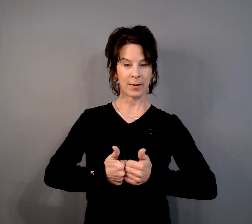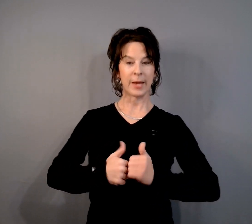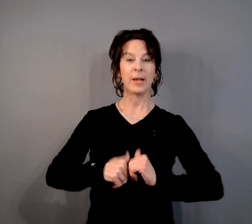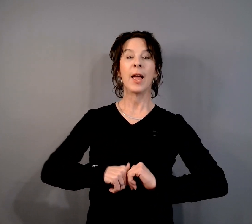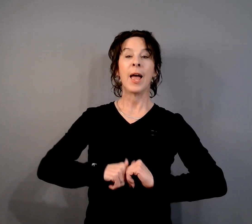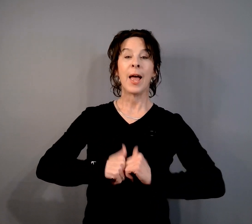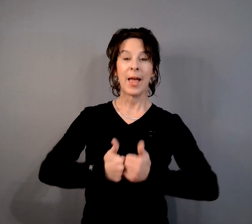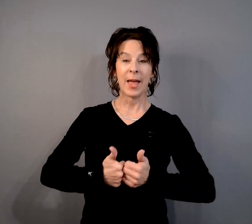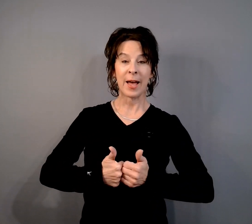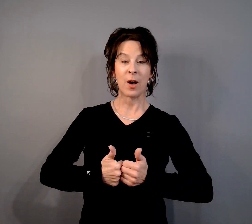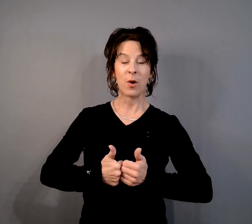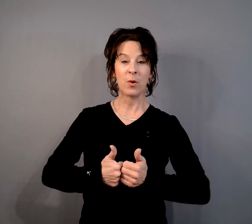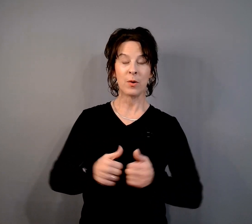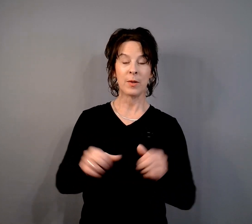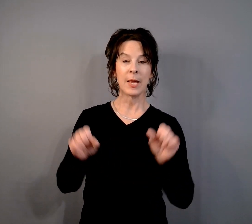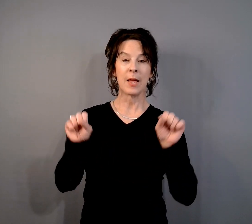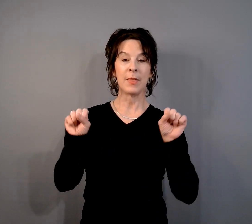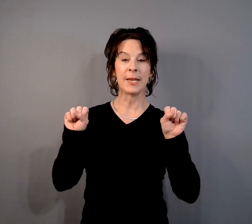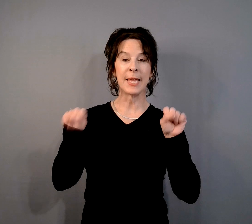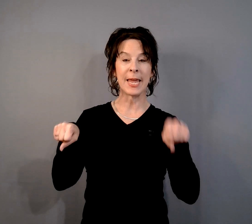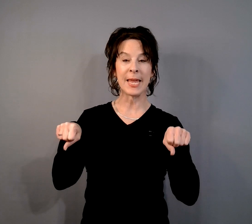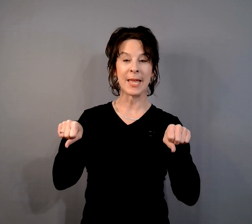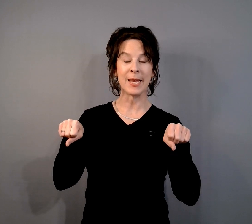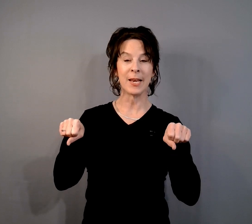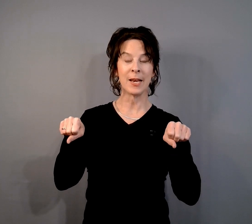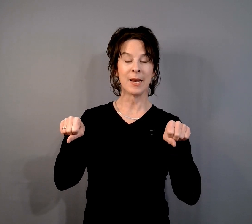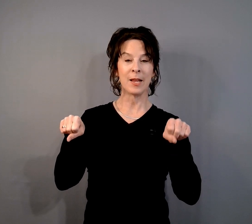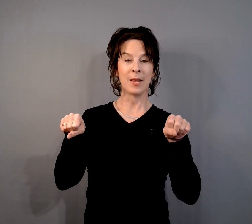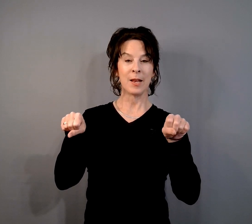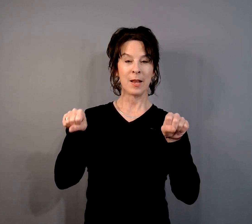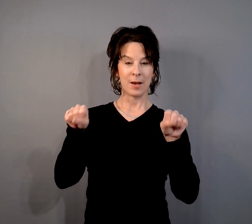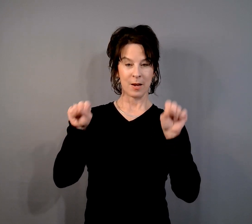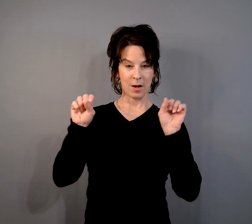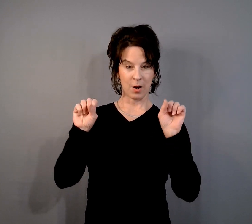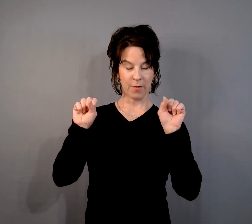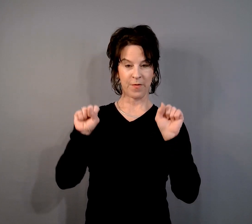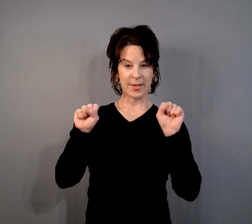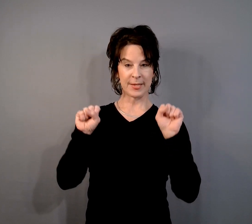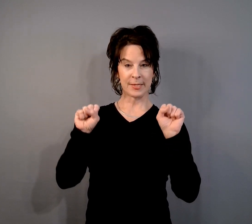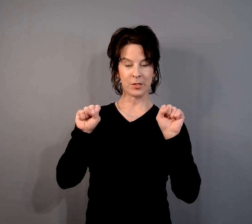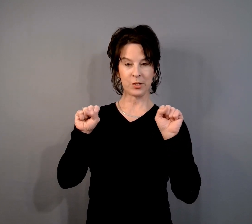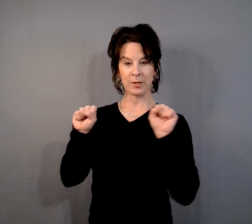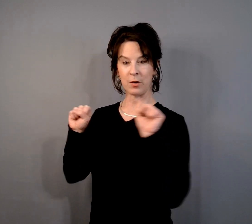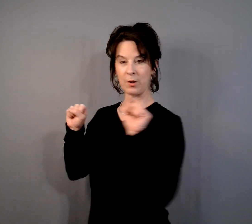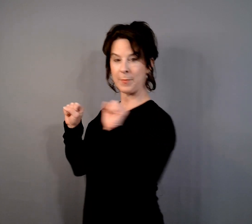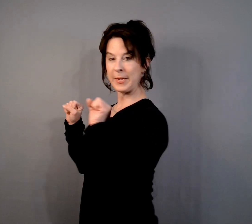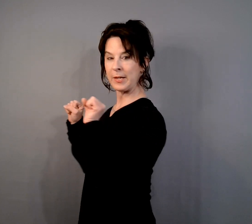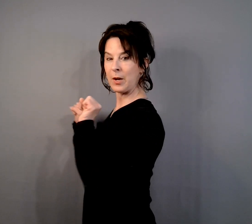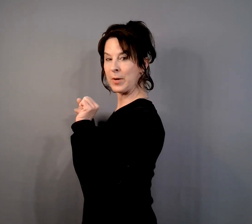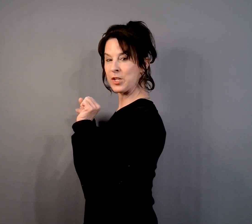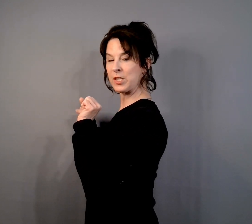Okay. How, and then can, our fists are up here and we just